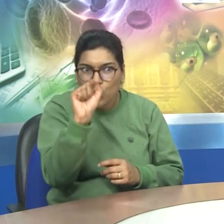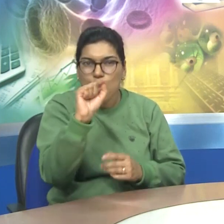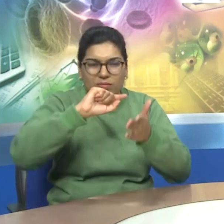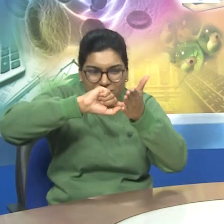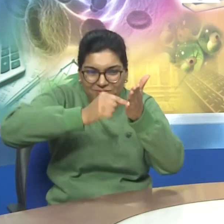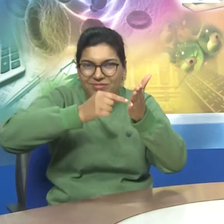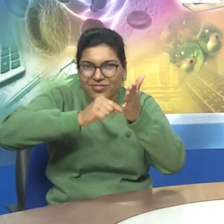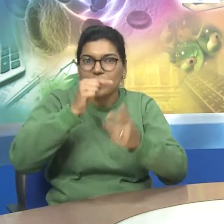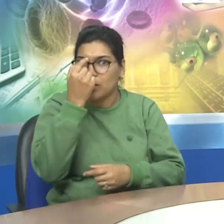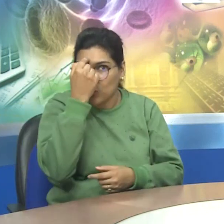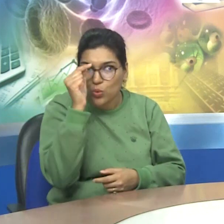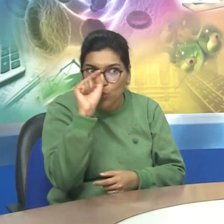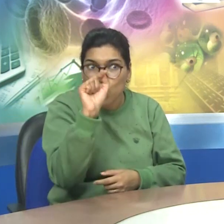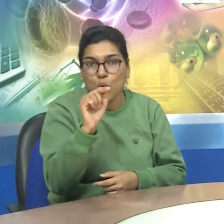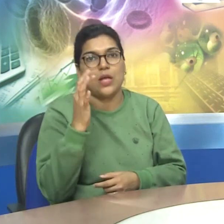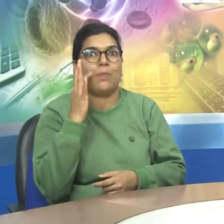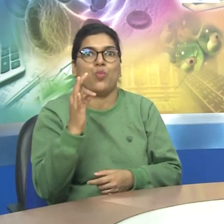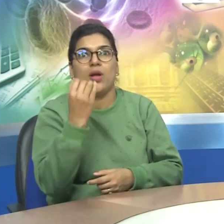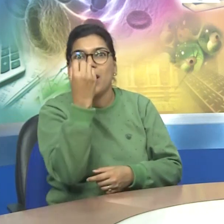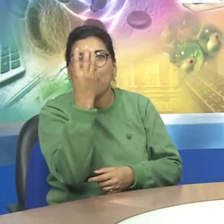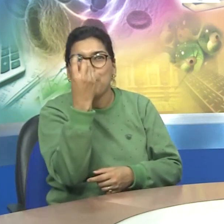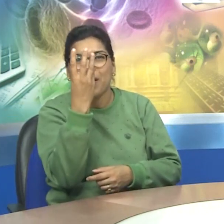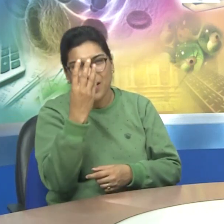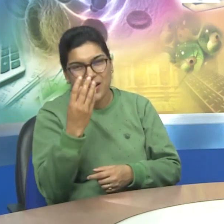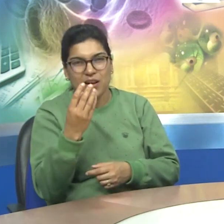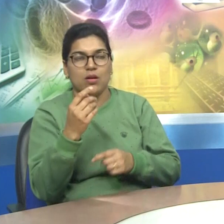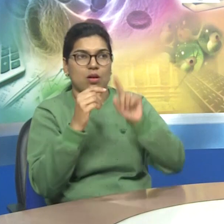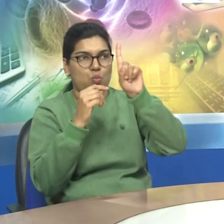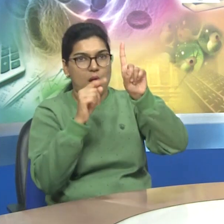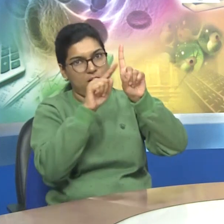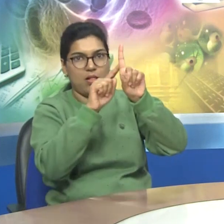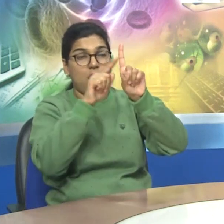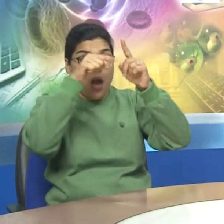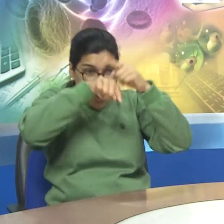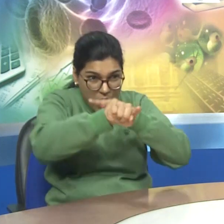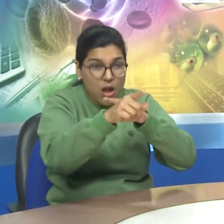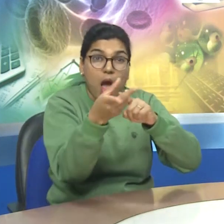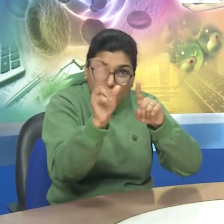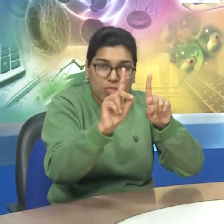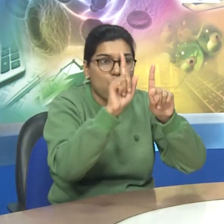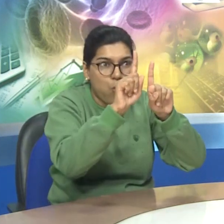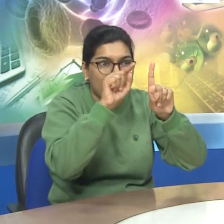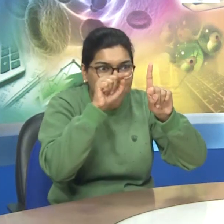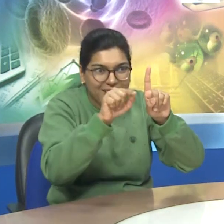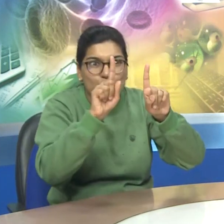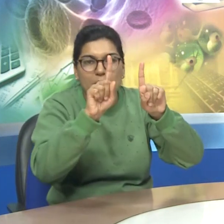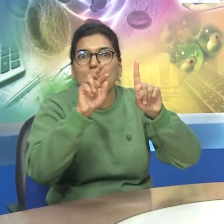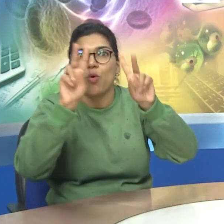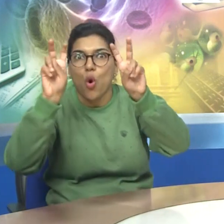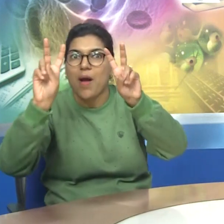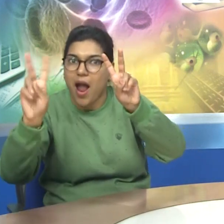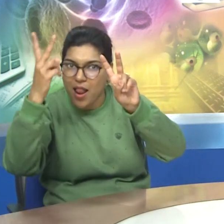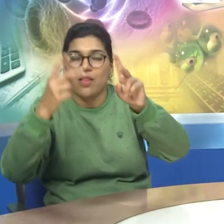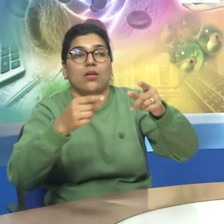Uses of decimal to specify subject terms that is specific.